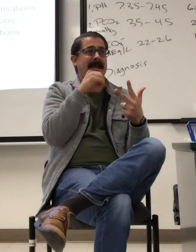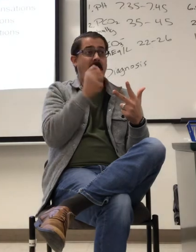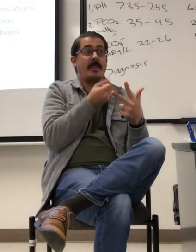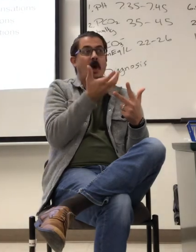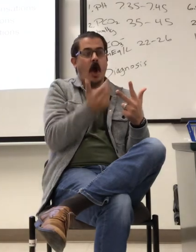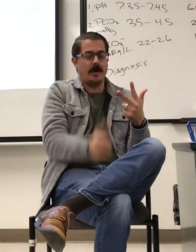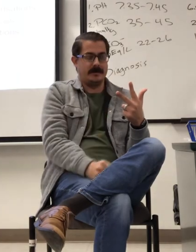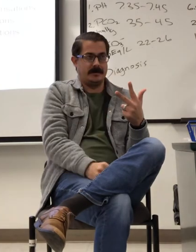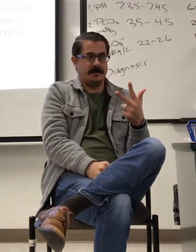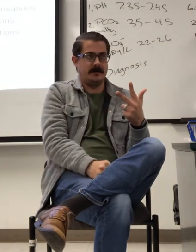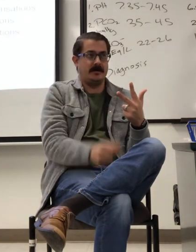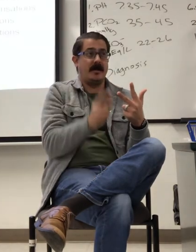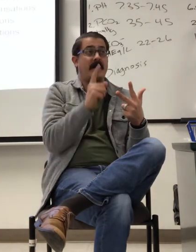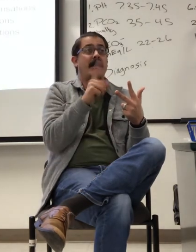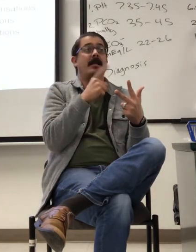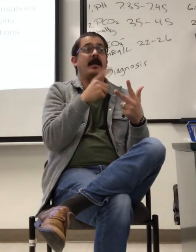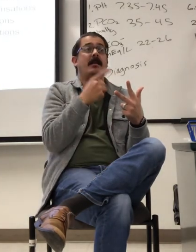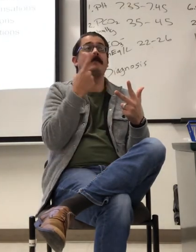cause.